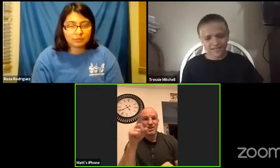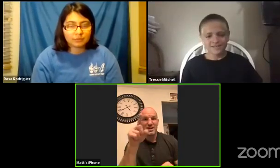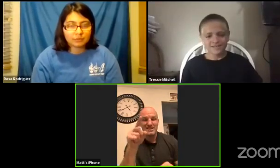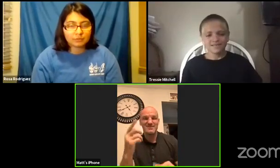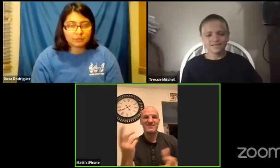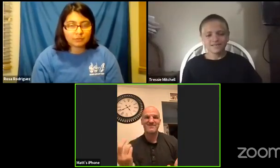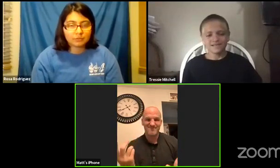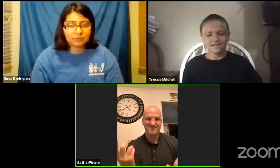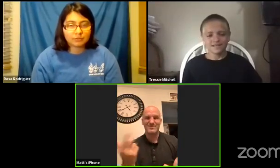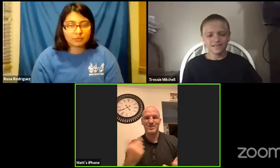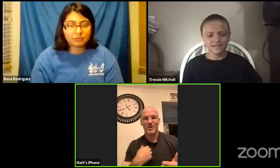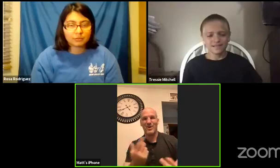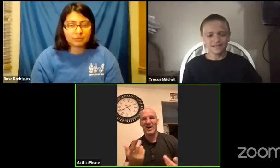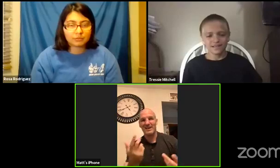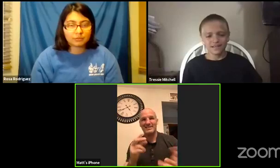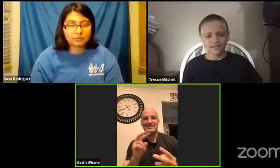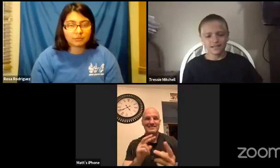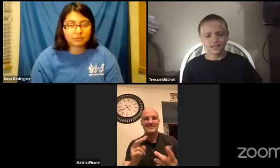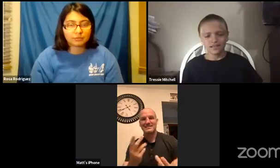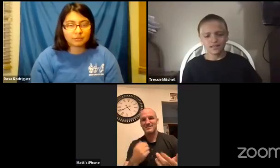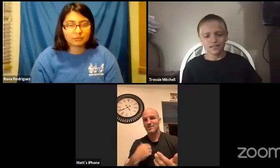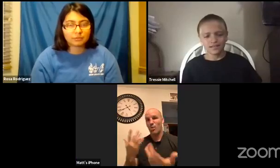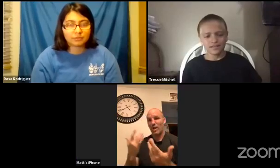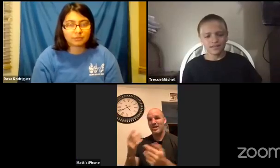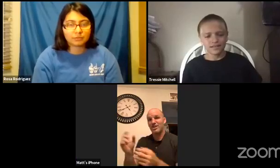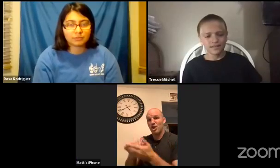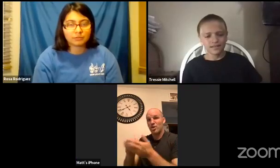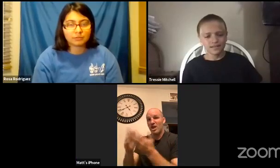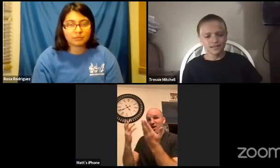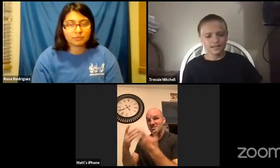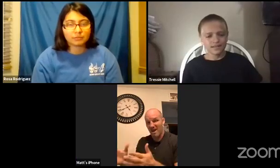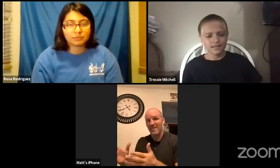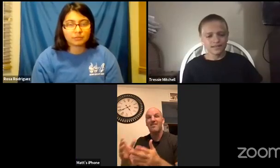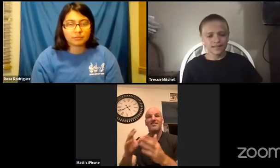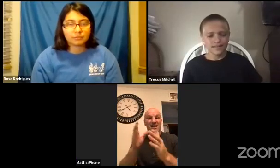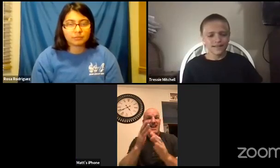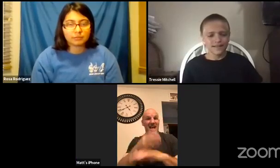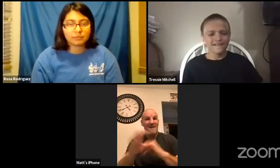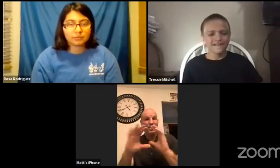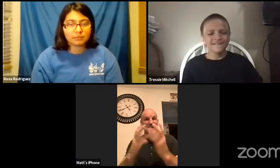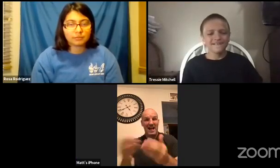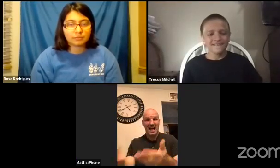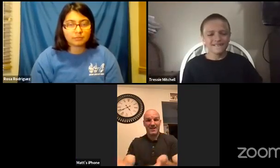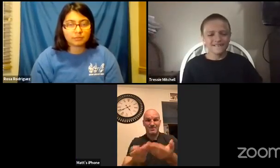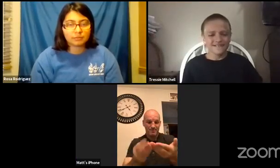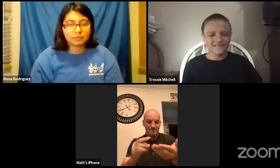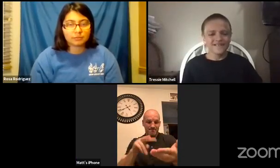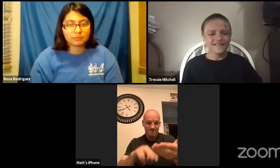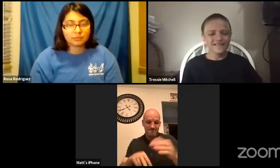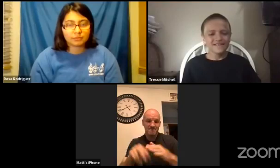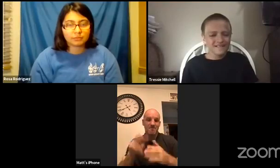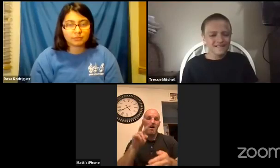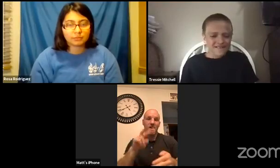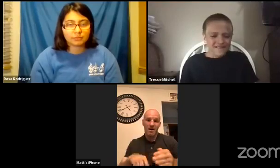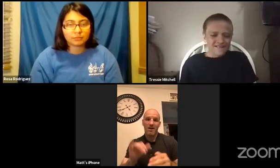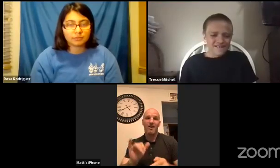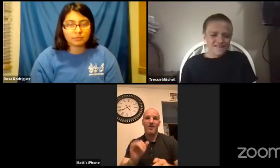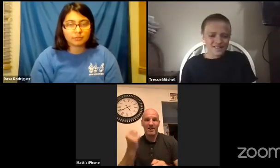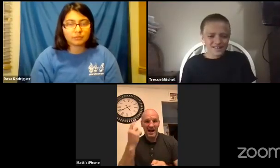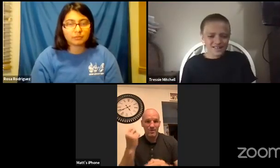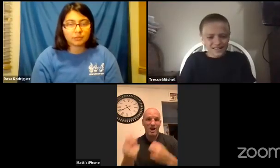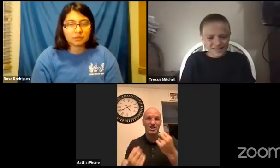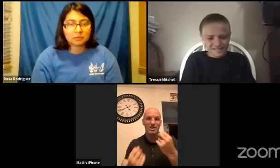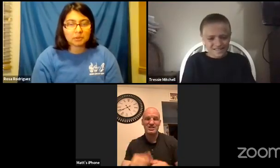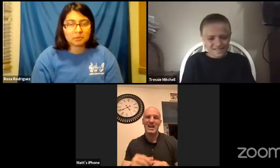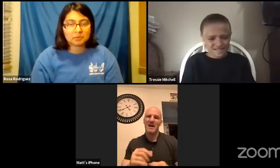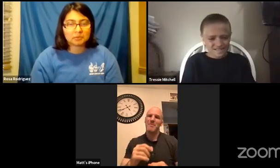sometimes, I was able to follow the teacher until he or she turned around and started facing the blackboard. Then I was